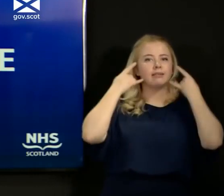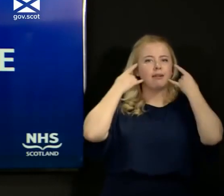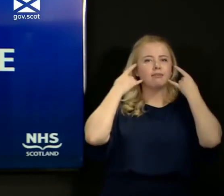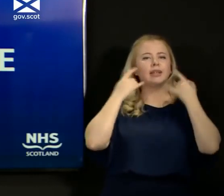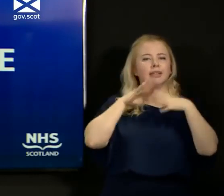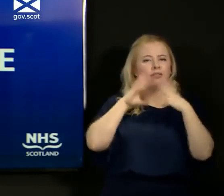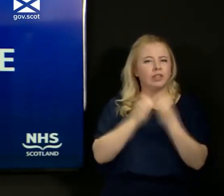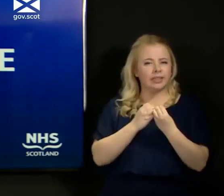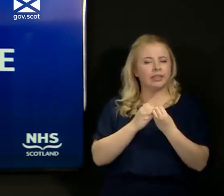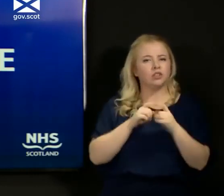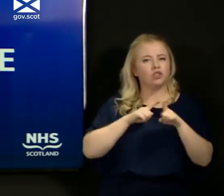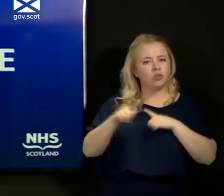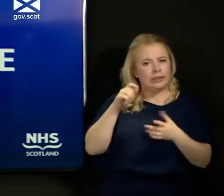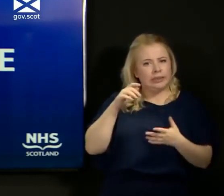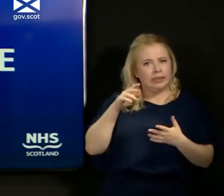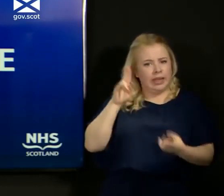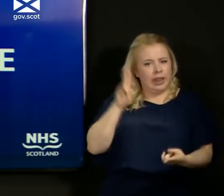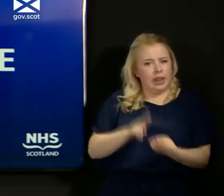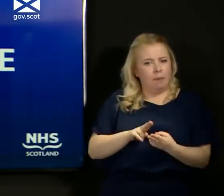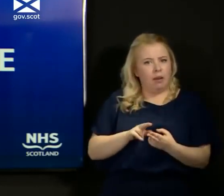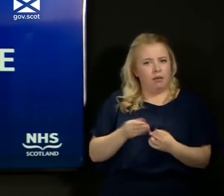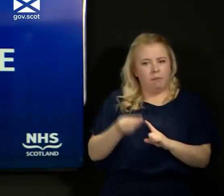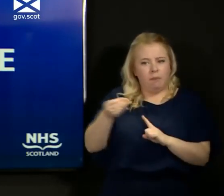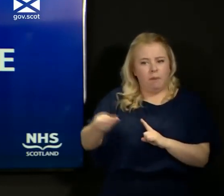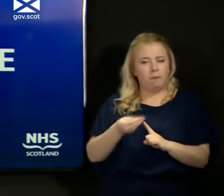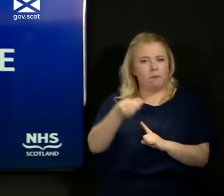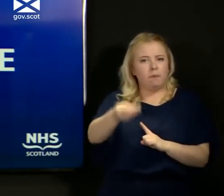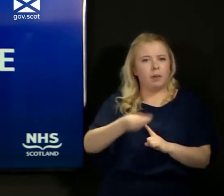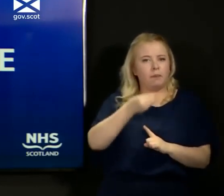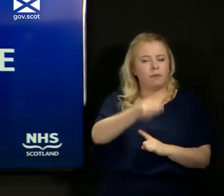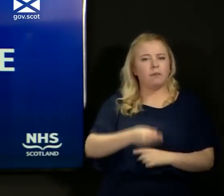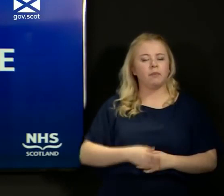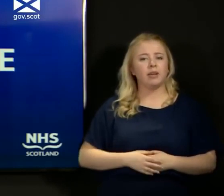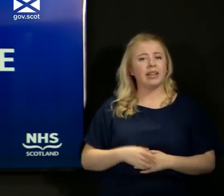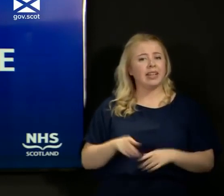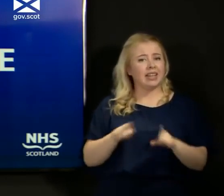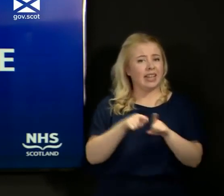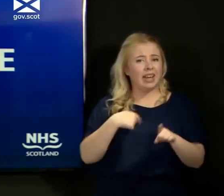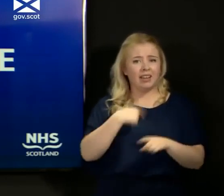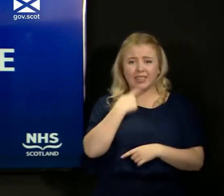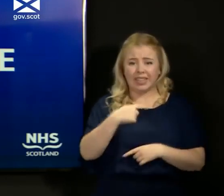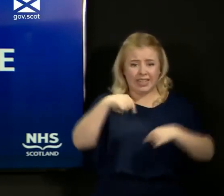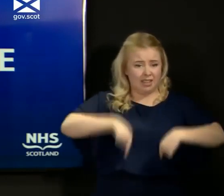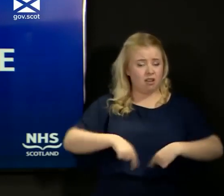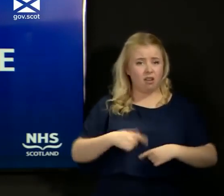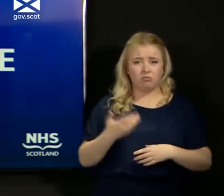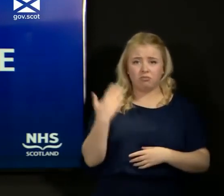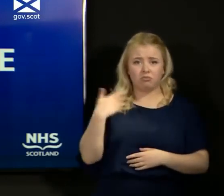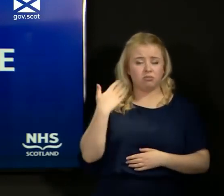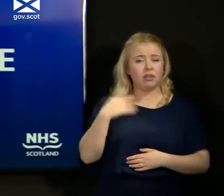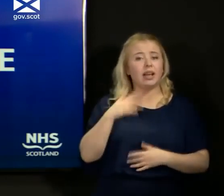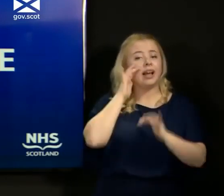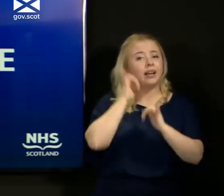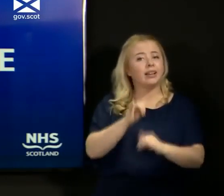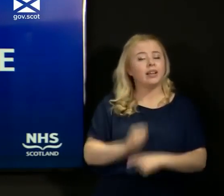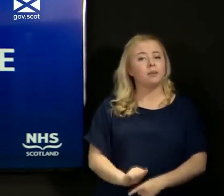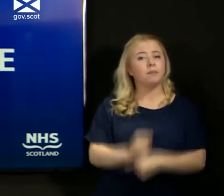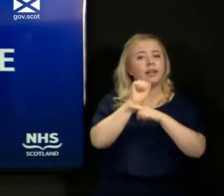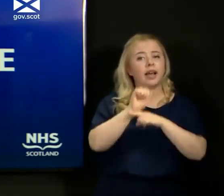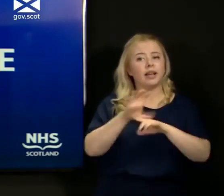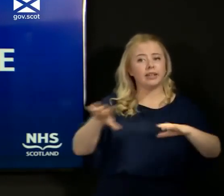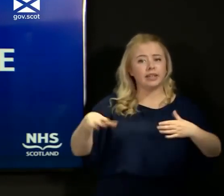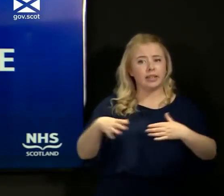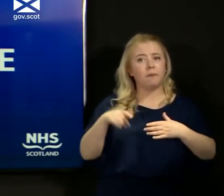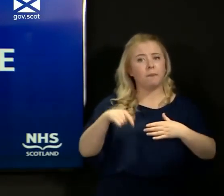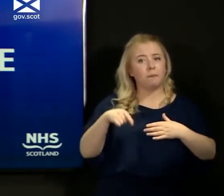to try and limit any kind of possibility of spread as well. And as I've said before in this platform, the test and protect teams, the